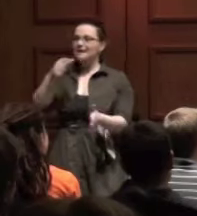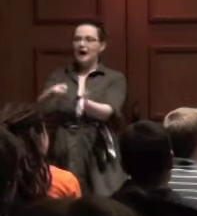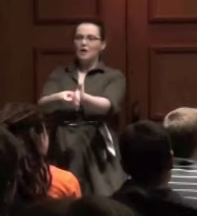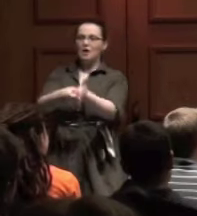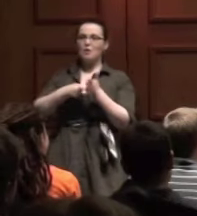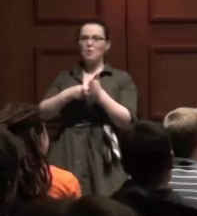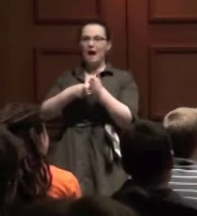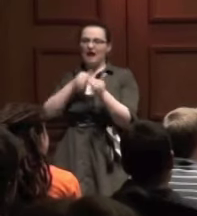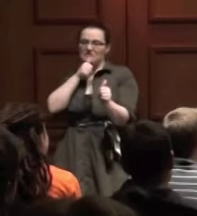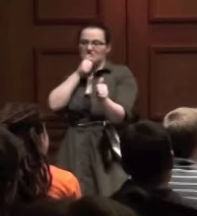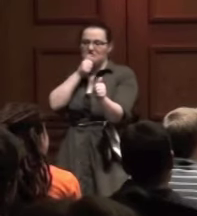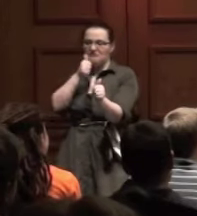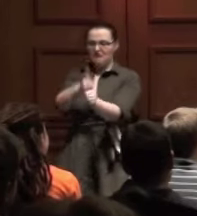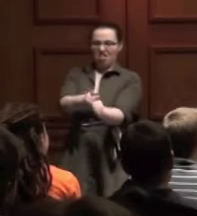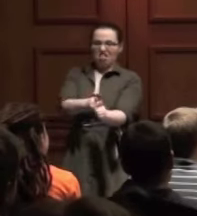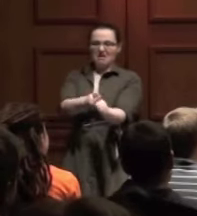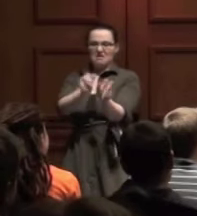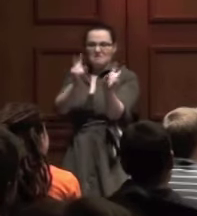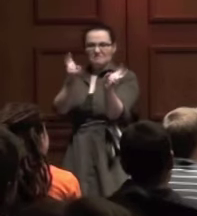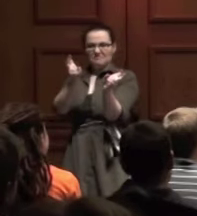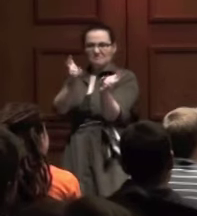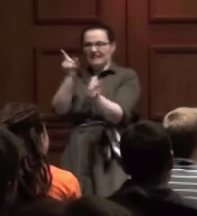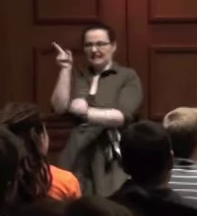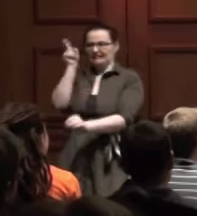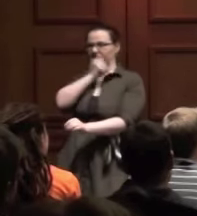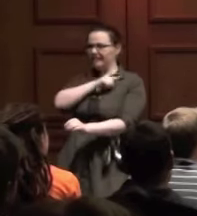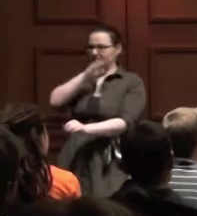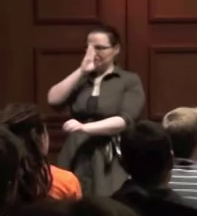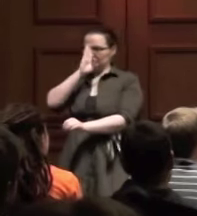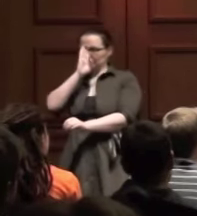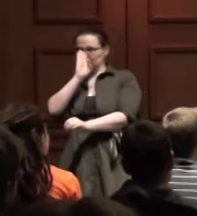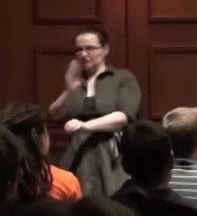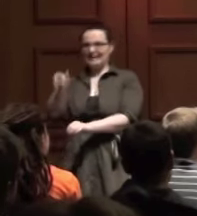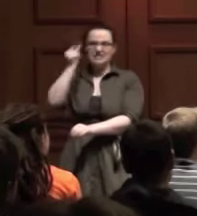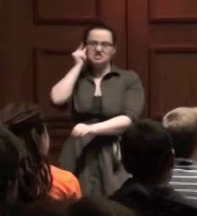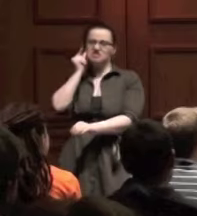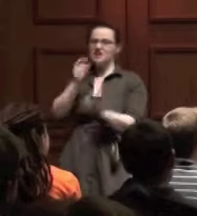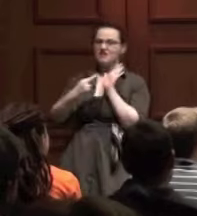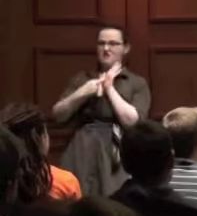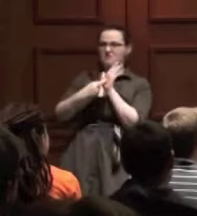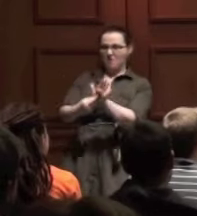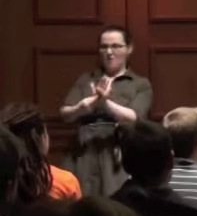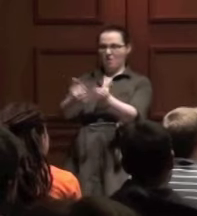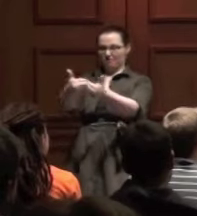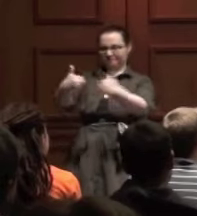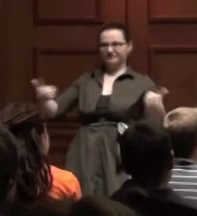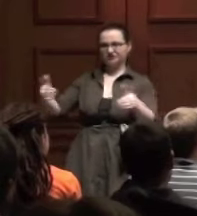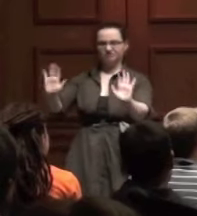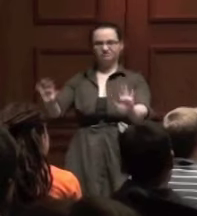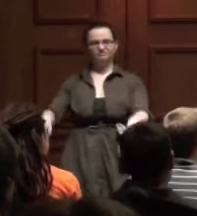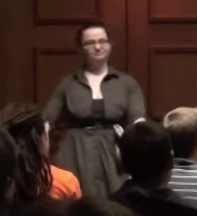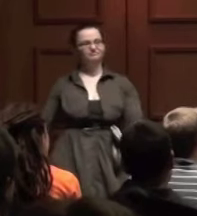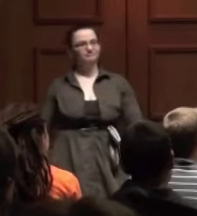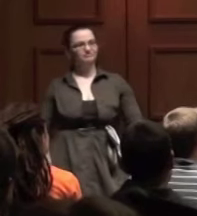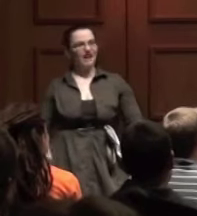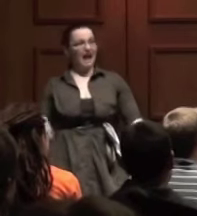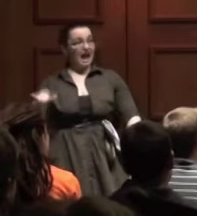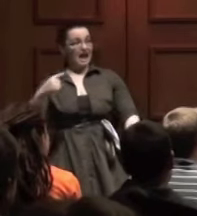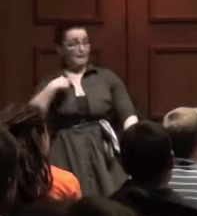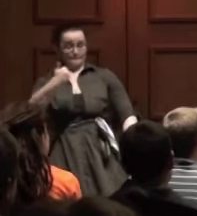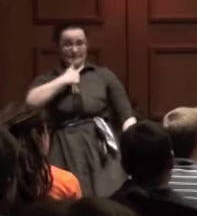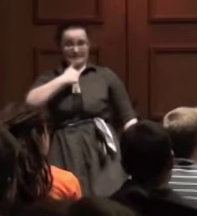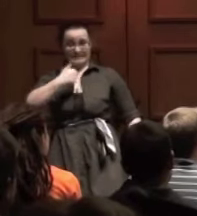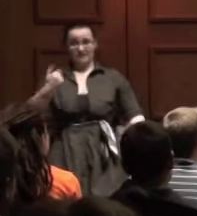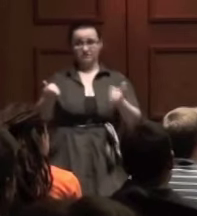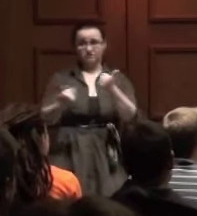way to abide by some imitation heterosexual gender role division, and furthermore, that as a feminist